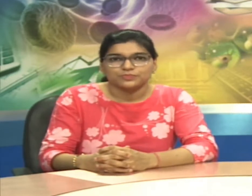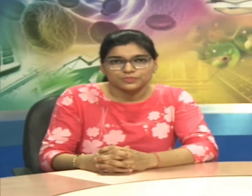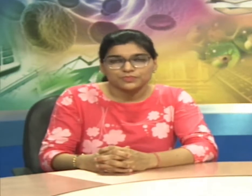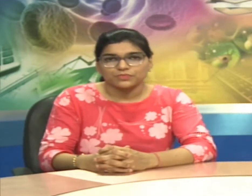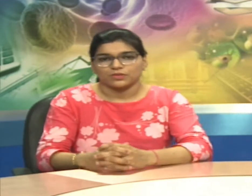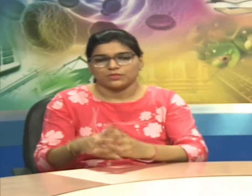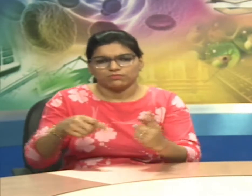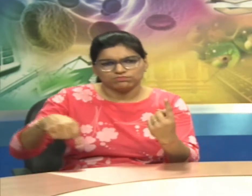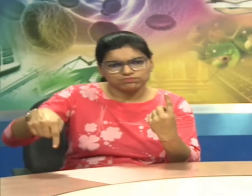Next word is